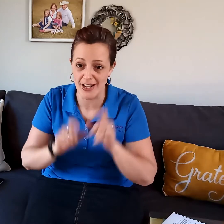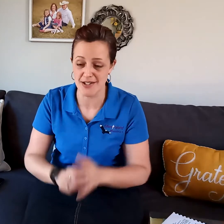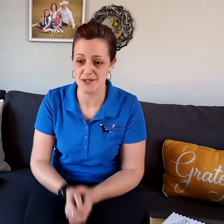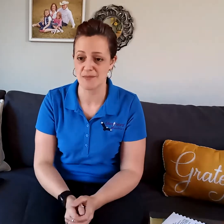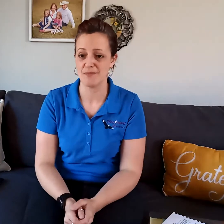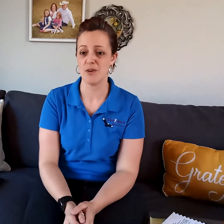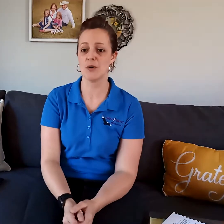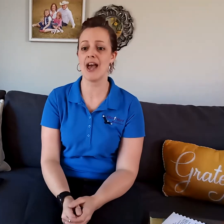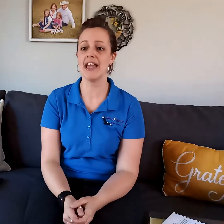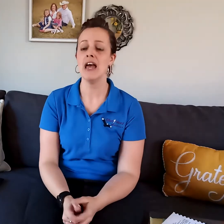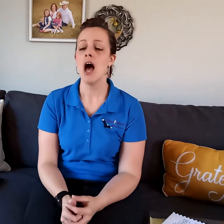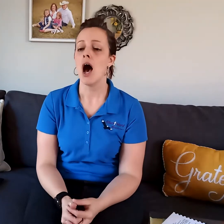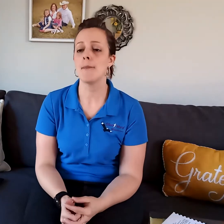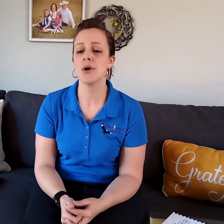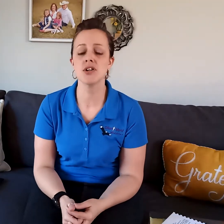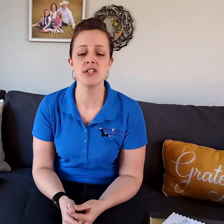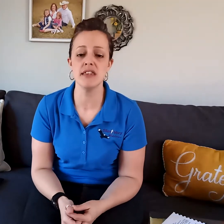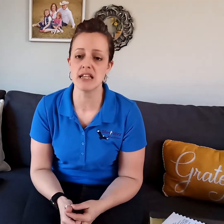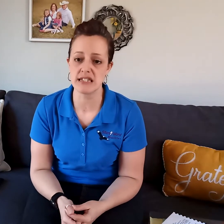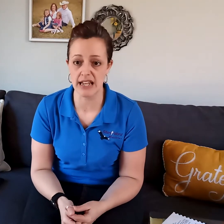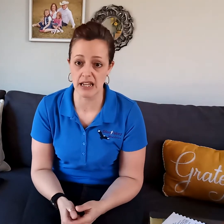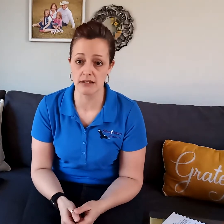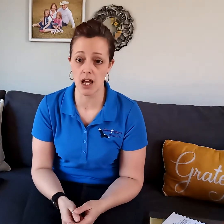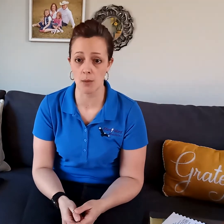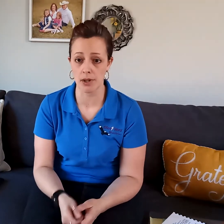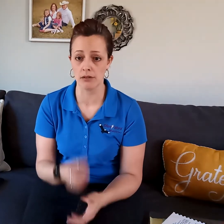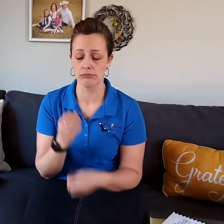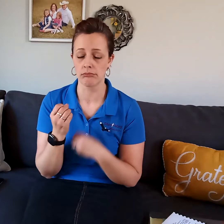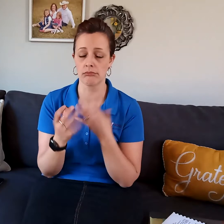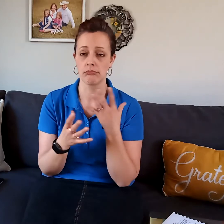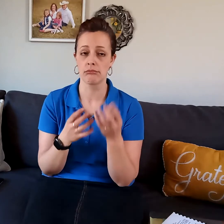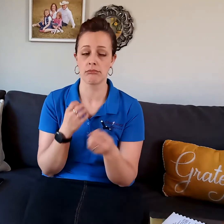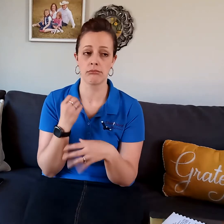face, okay? A person that stands up and